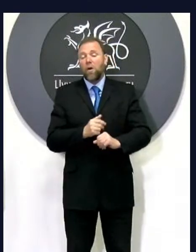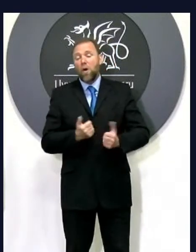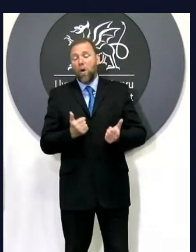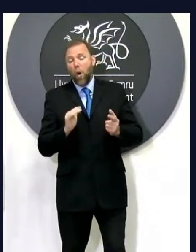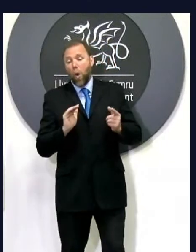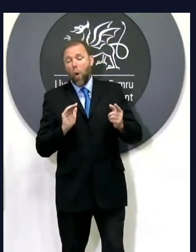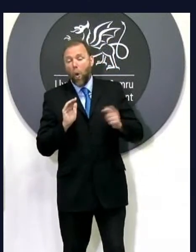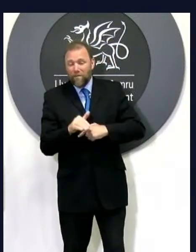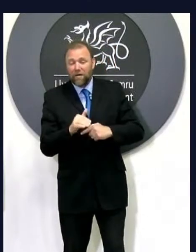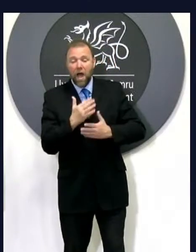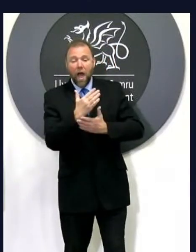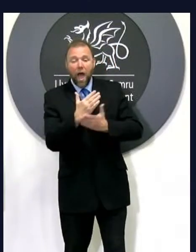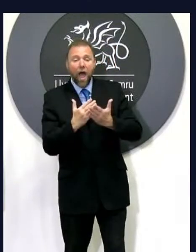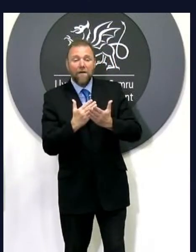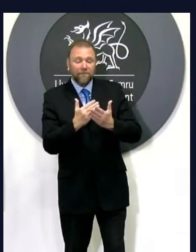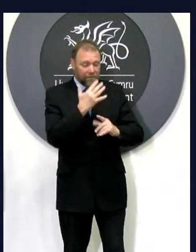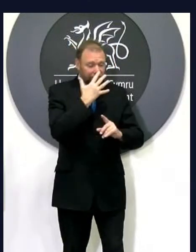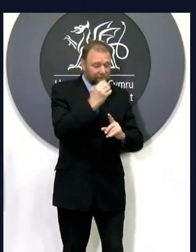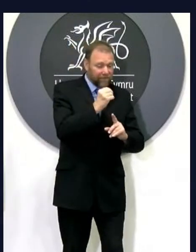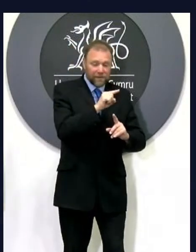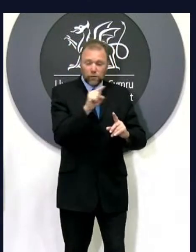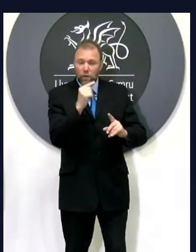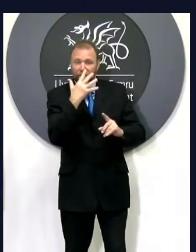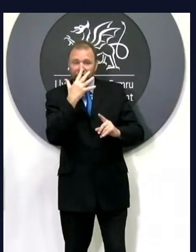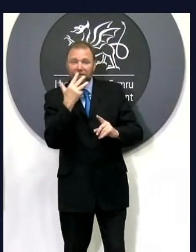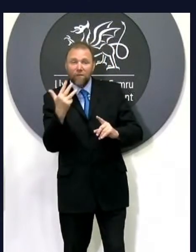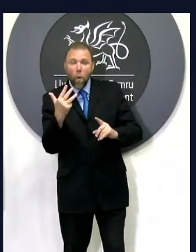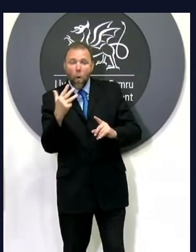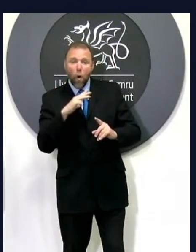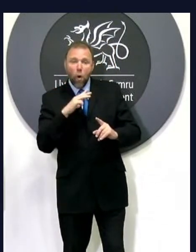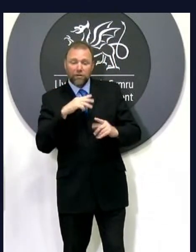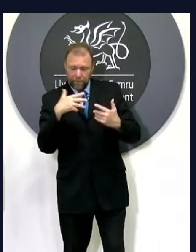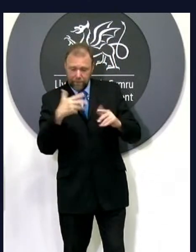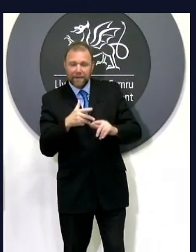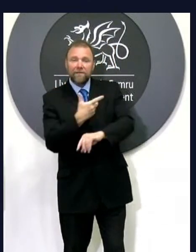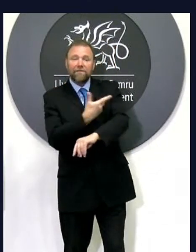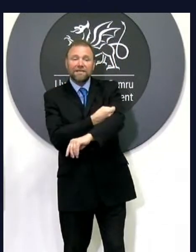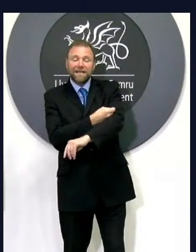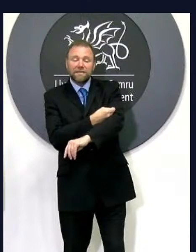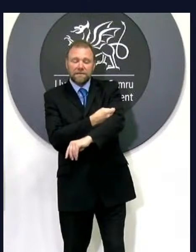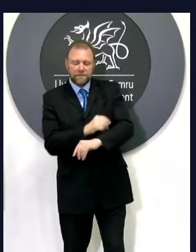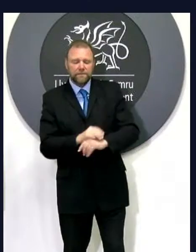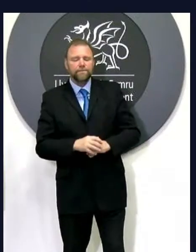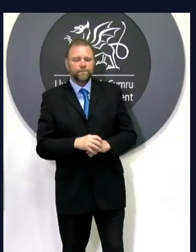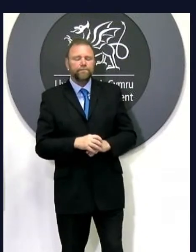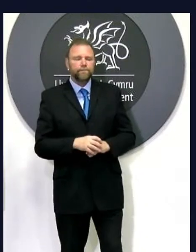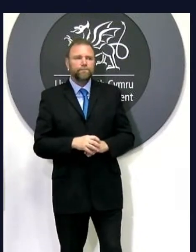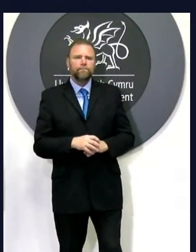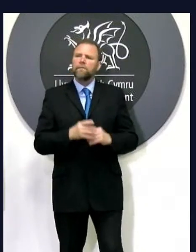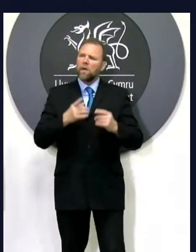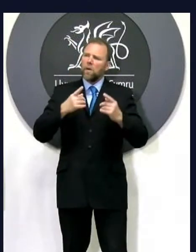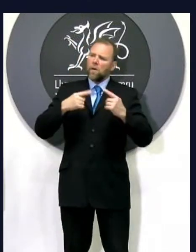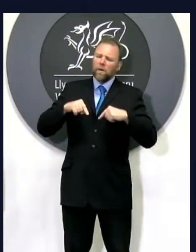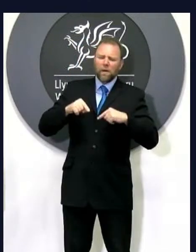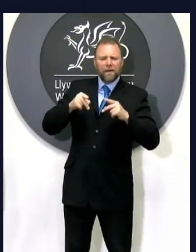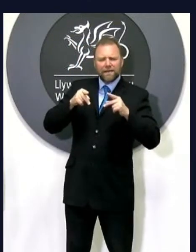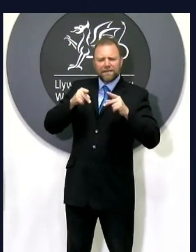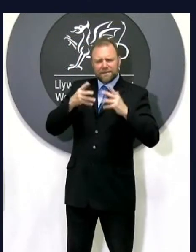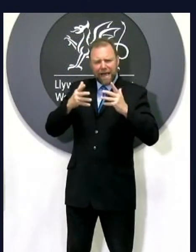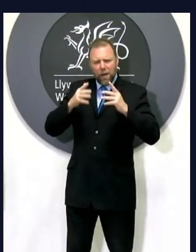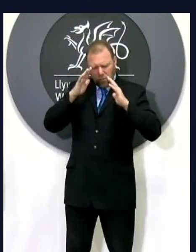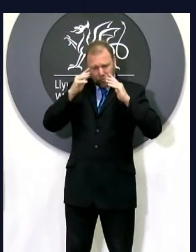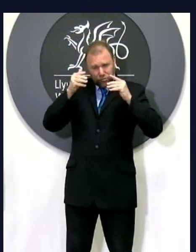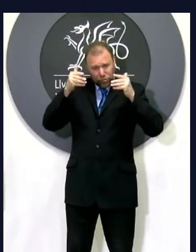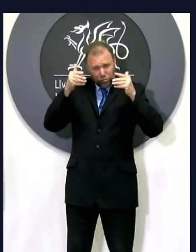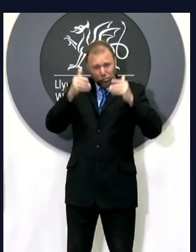50 to 54 have already been vaccinated. The system will be concentrating hard on that bottom